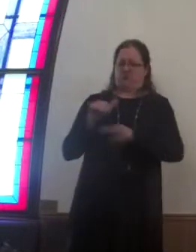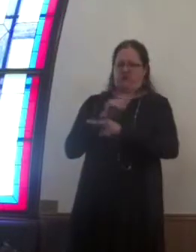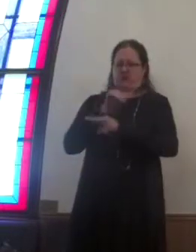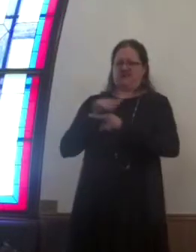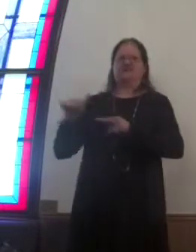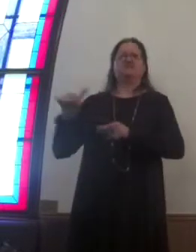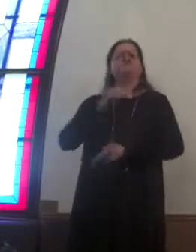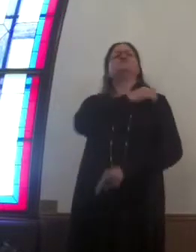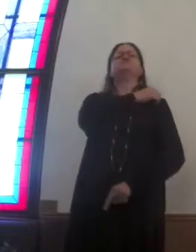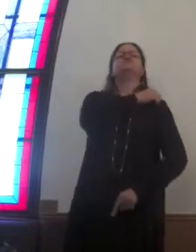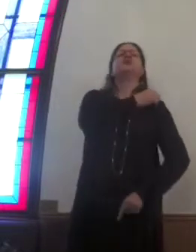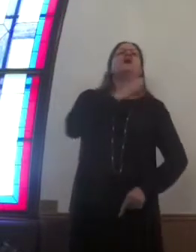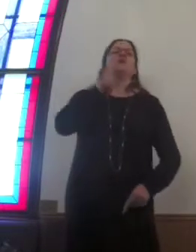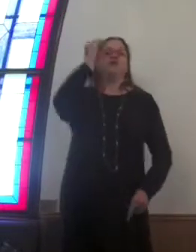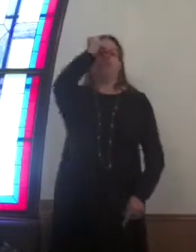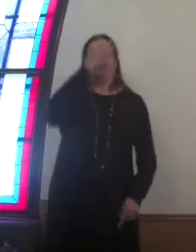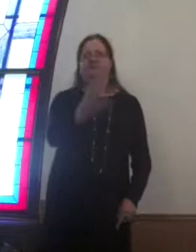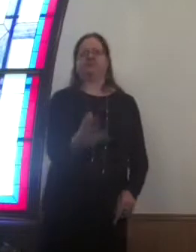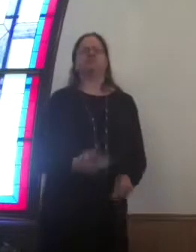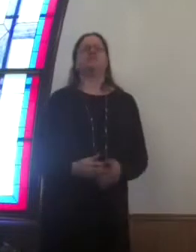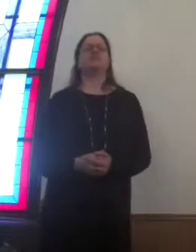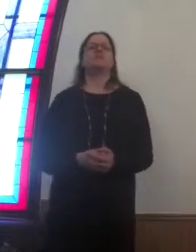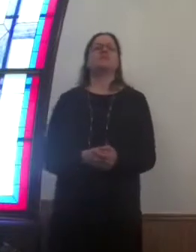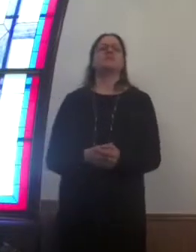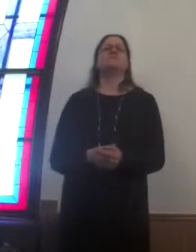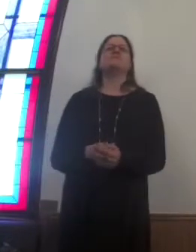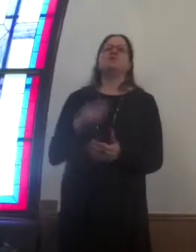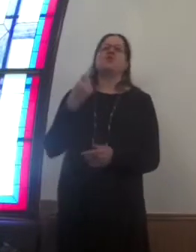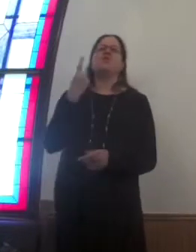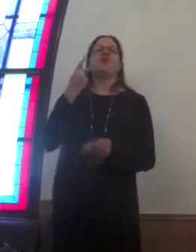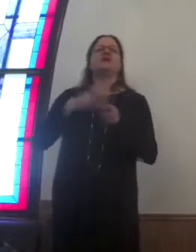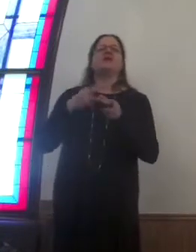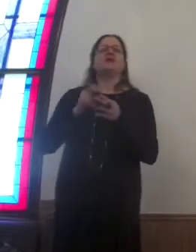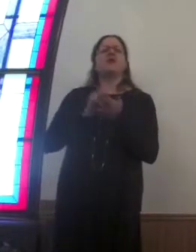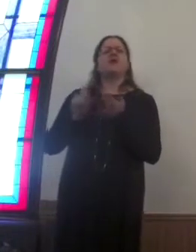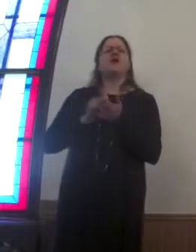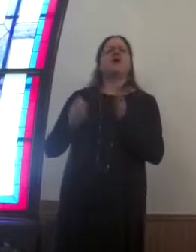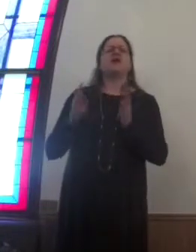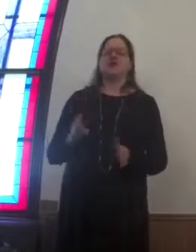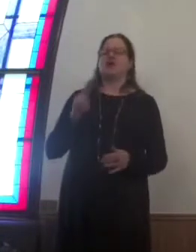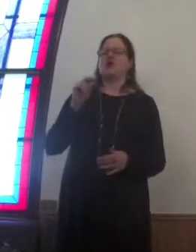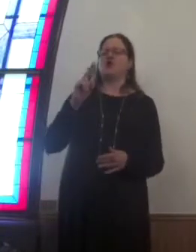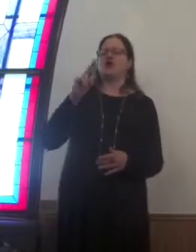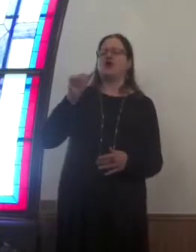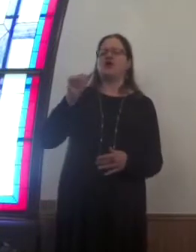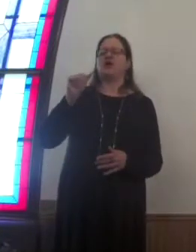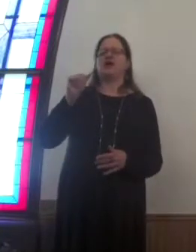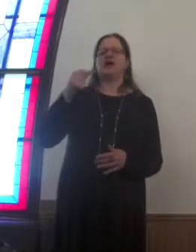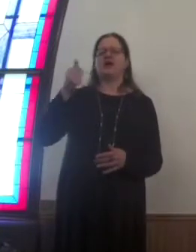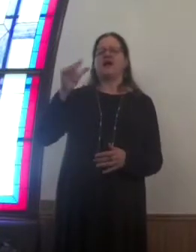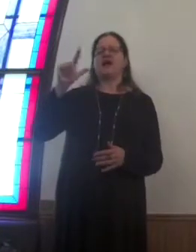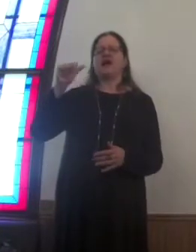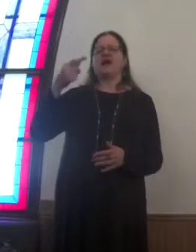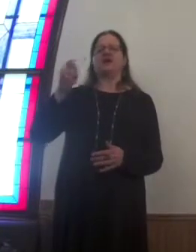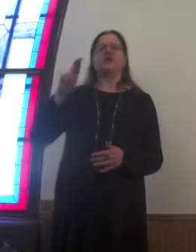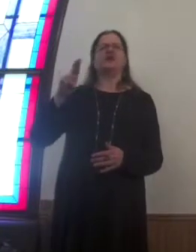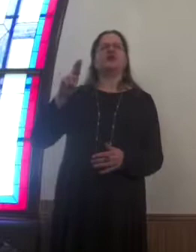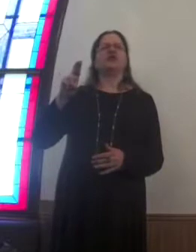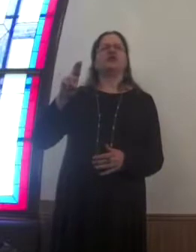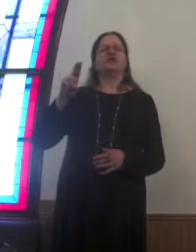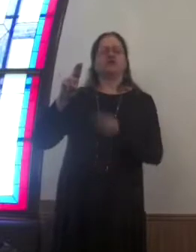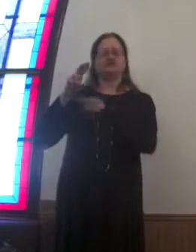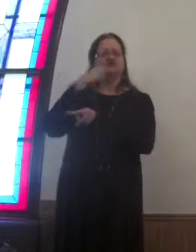you. There's an author, Nora Gallagher, who talks about this idea of what practice